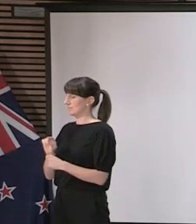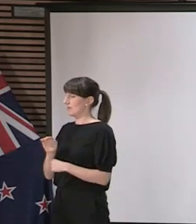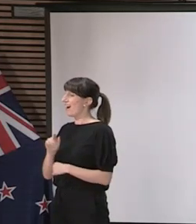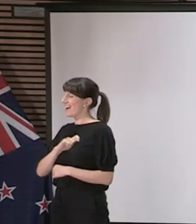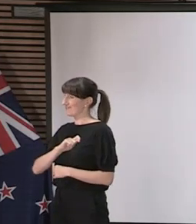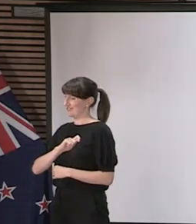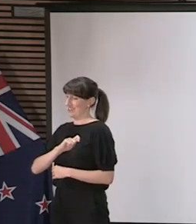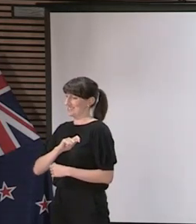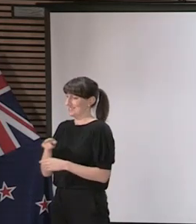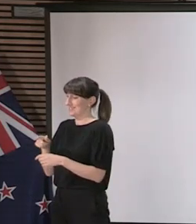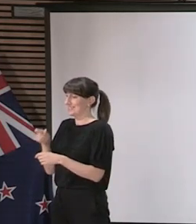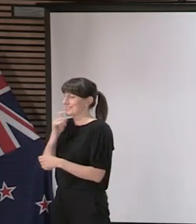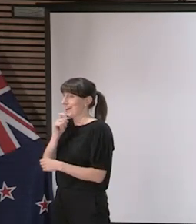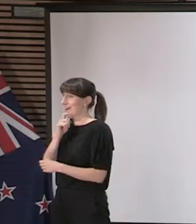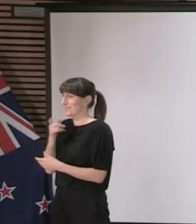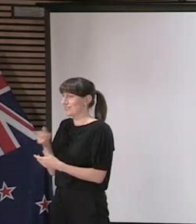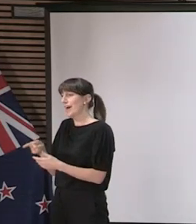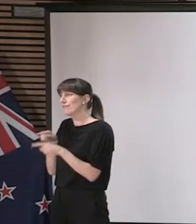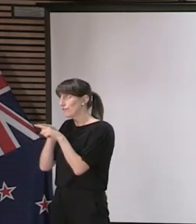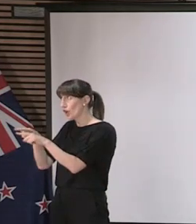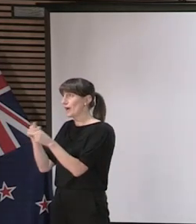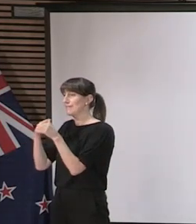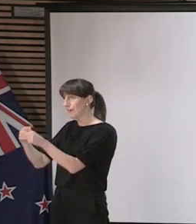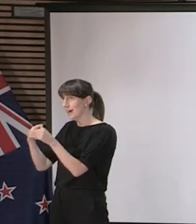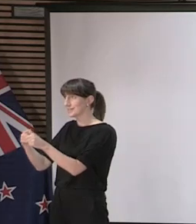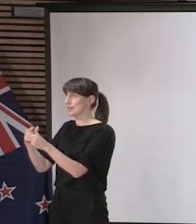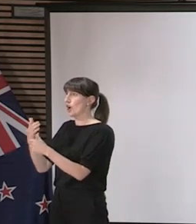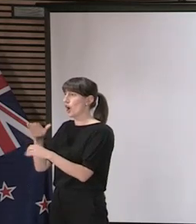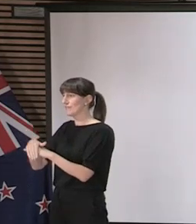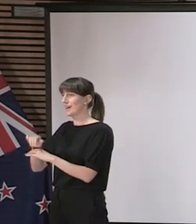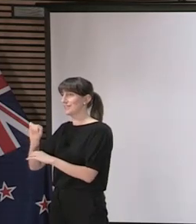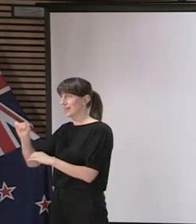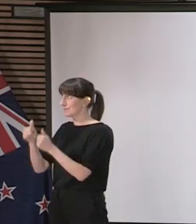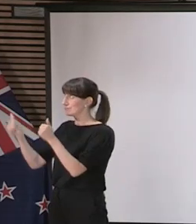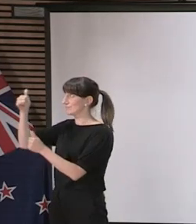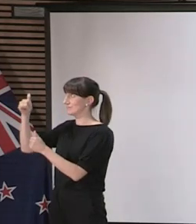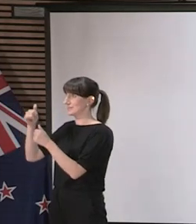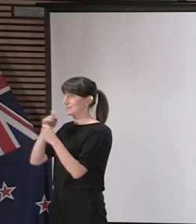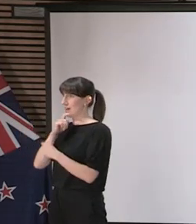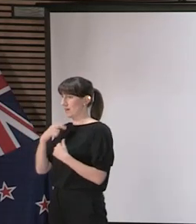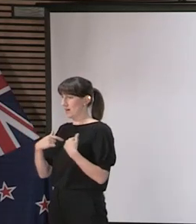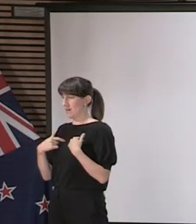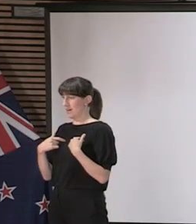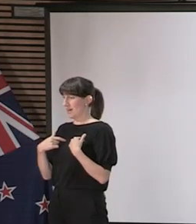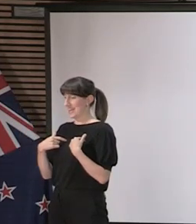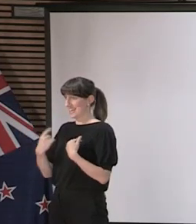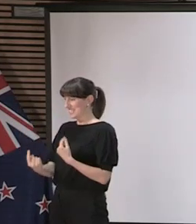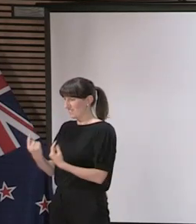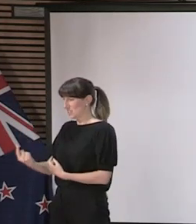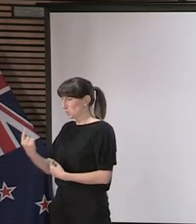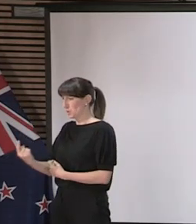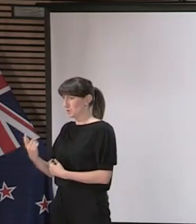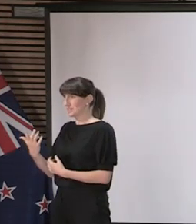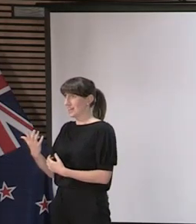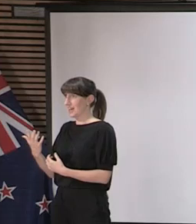get from their infectious diseases specialists and their infection prevention control teams. And it's not my job to second guess those individual interactions